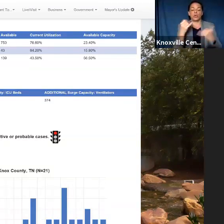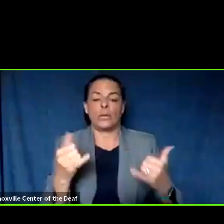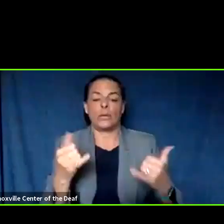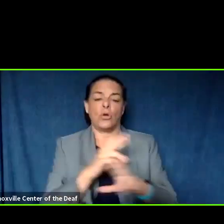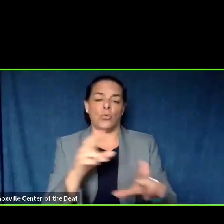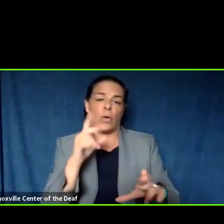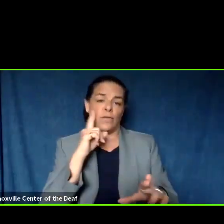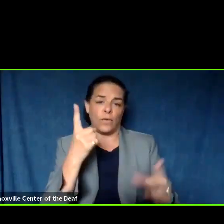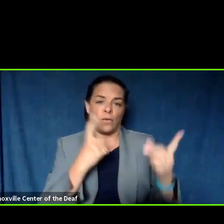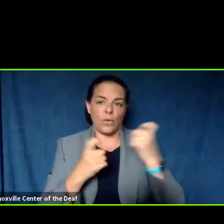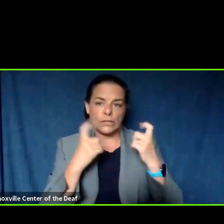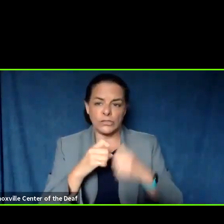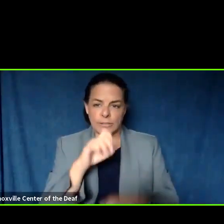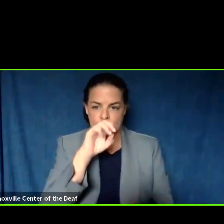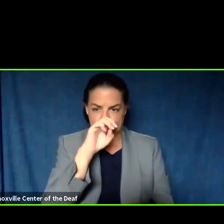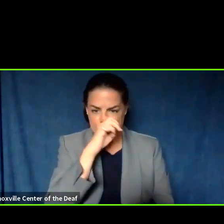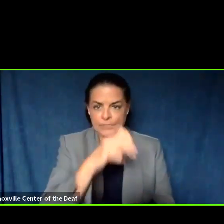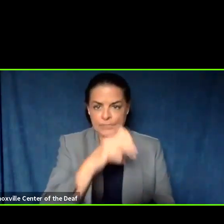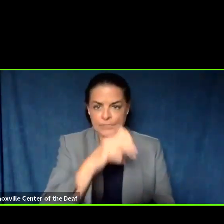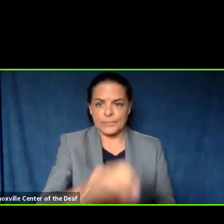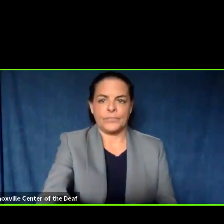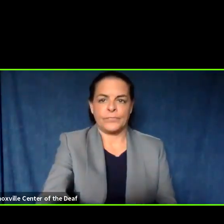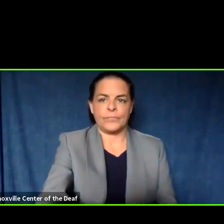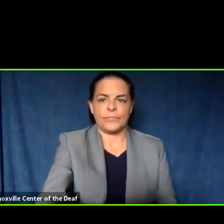questions in the chat feature.